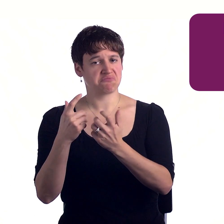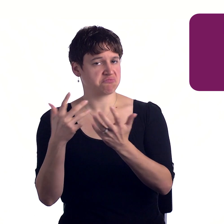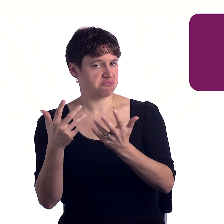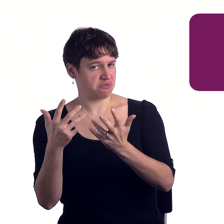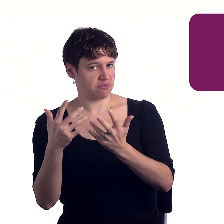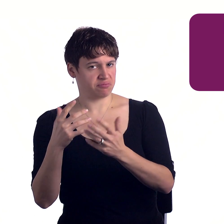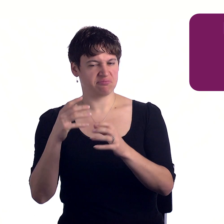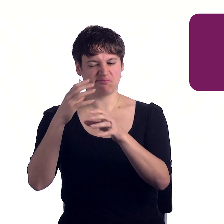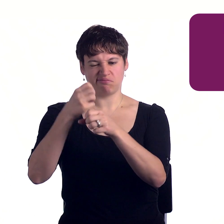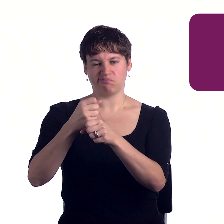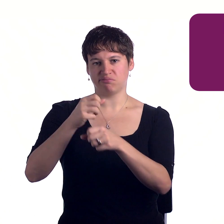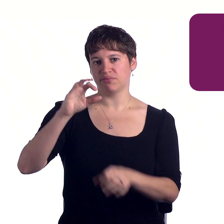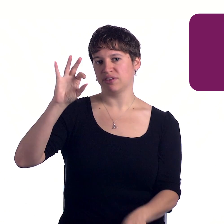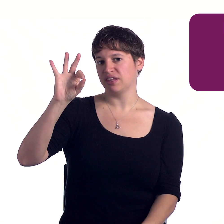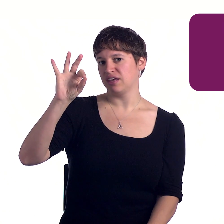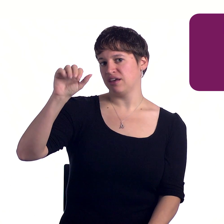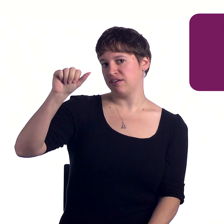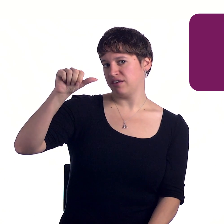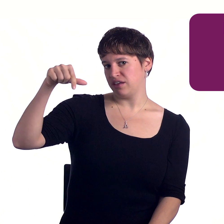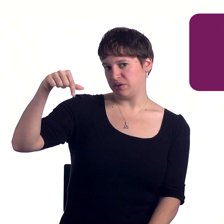Frequently asked questions, FAQs.